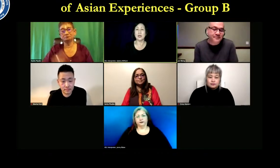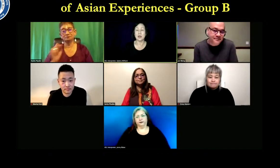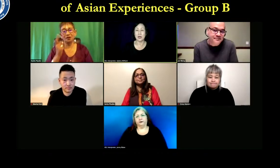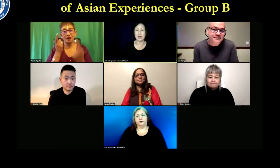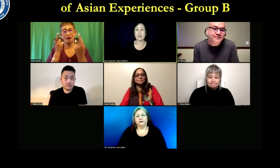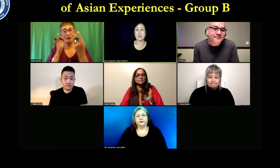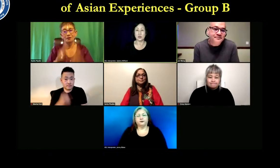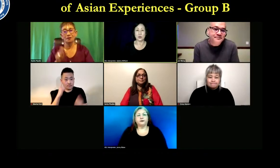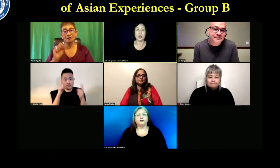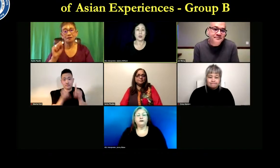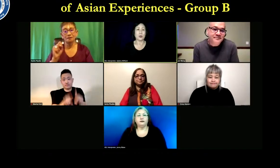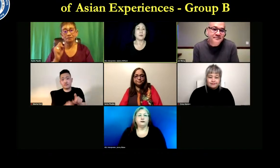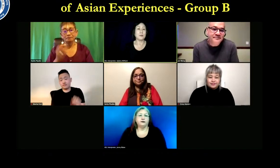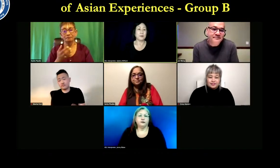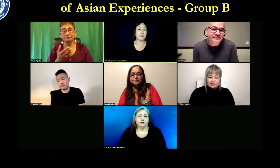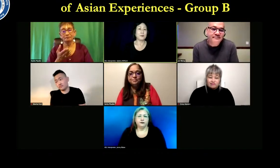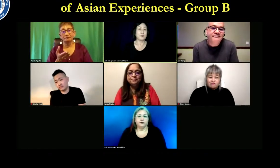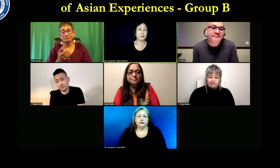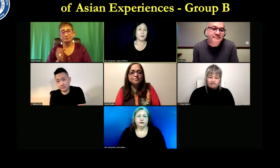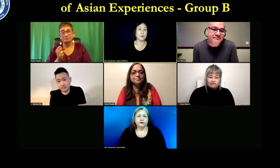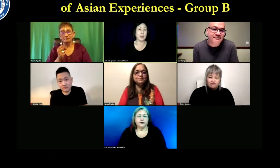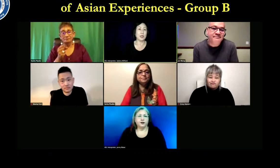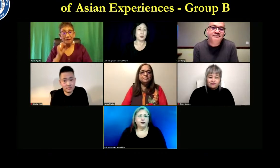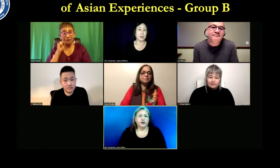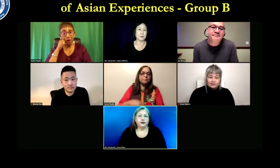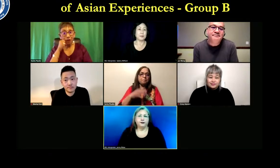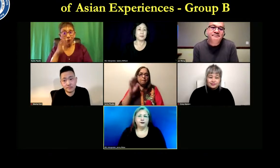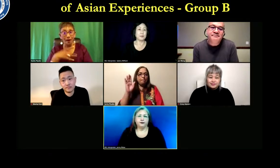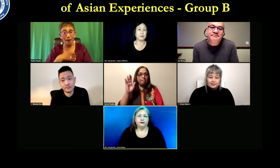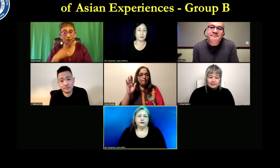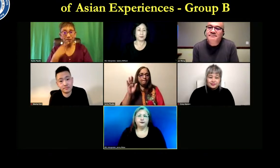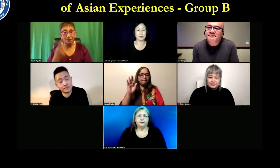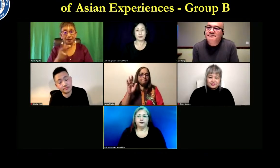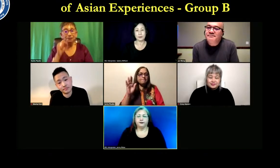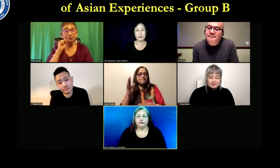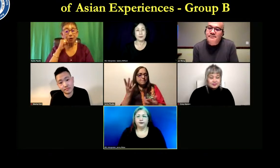want to instead do the other. I agree.